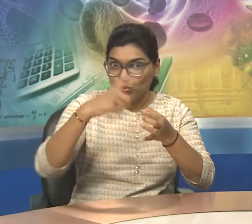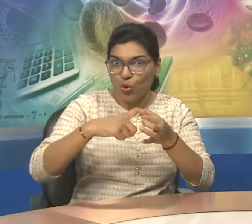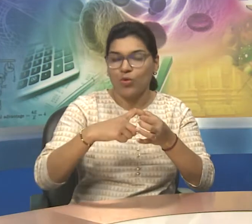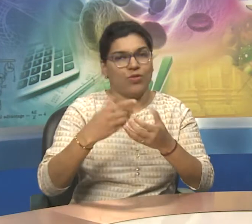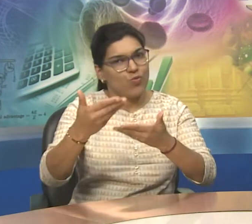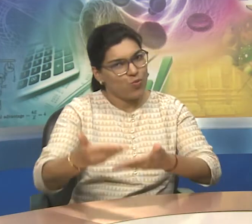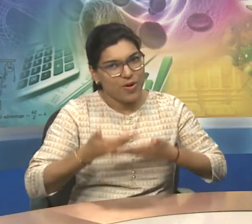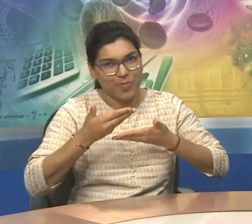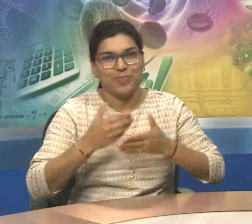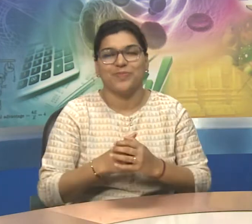science is